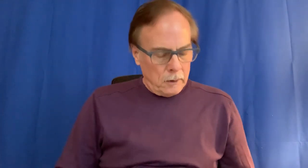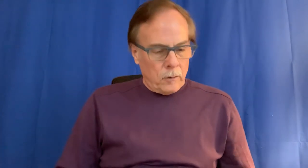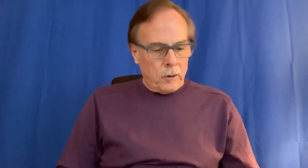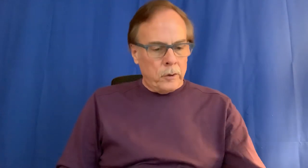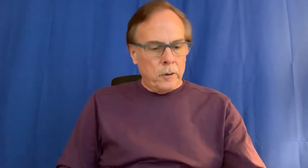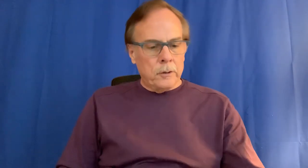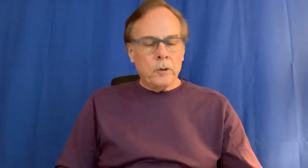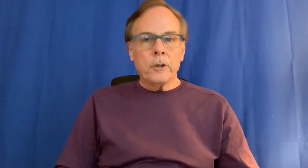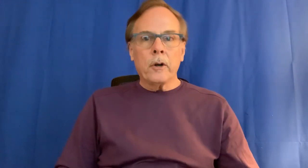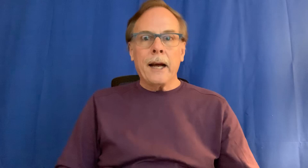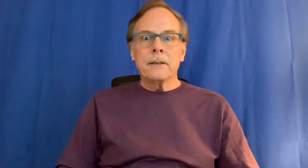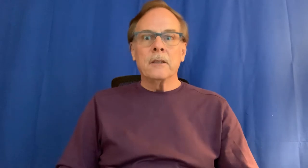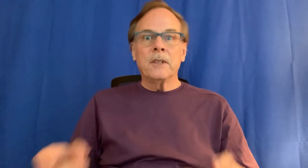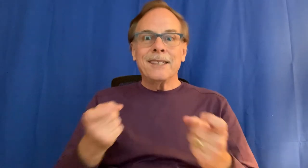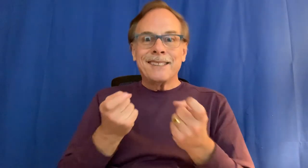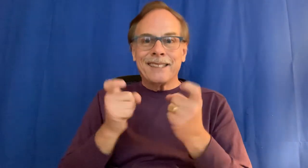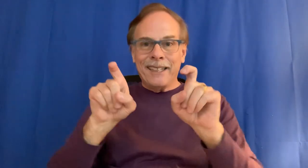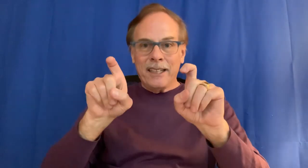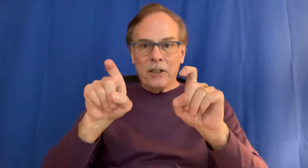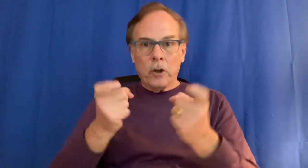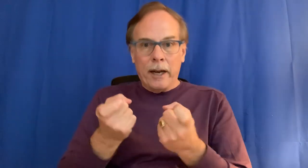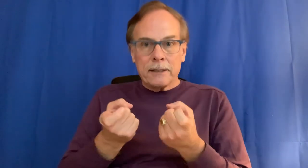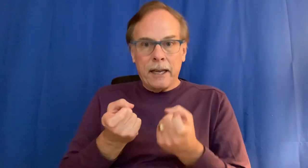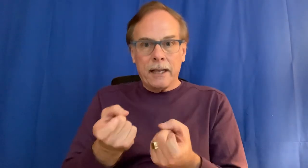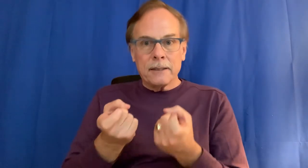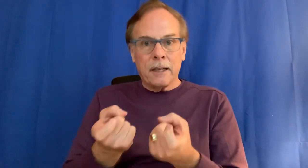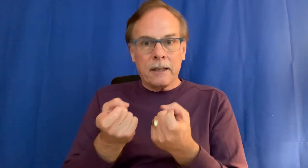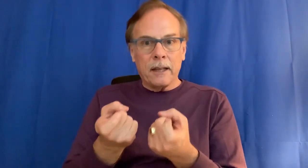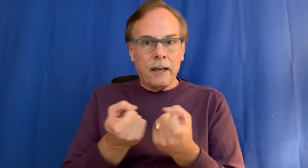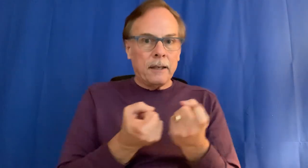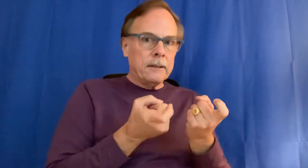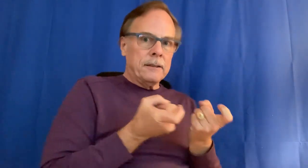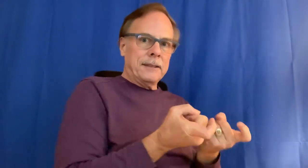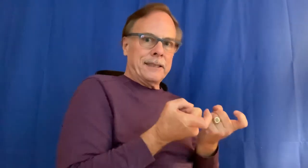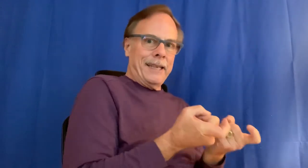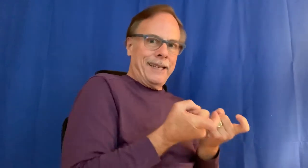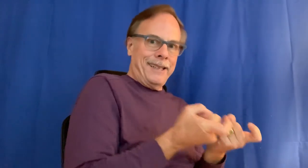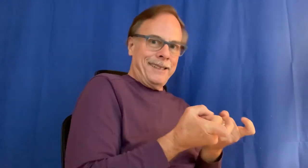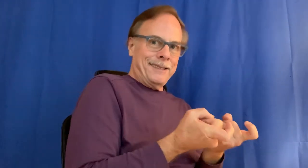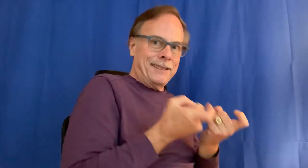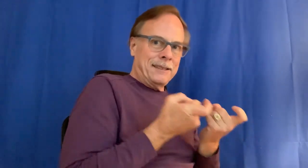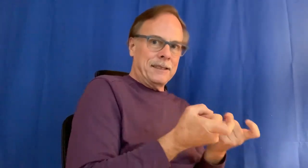On 302 under activities, skiing, your X hands like that. Skiing,